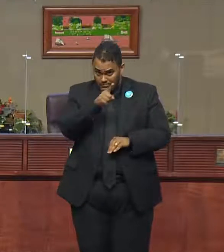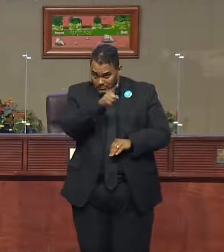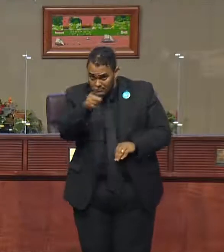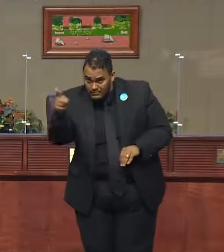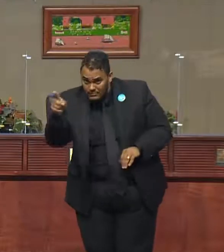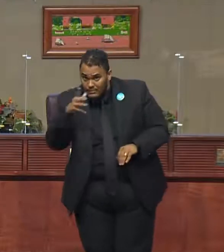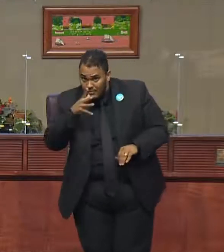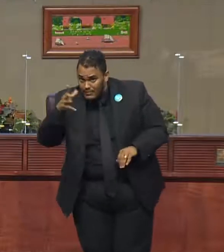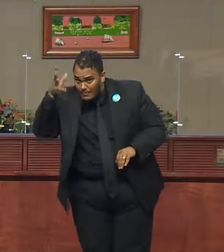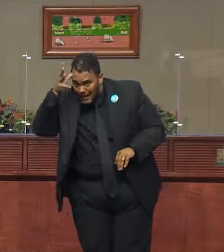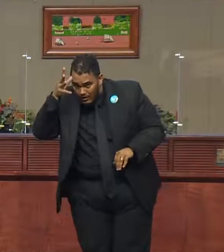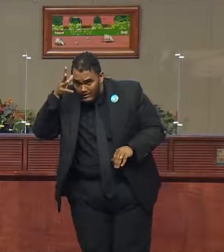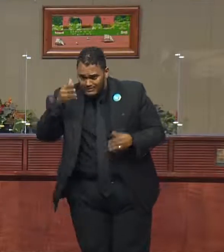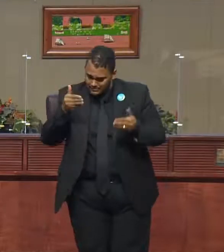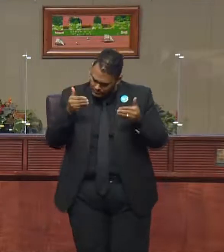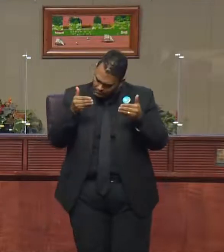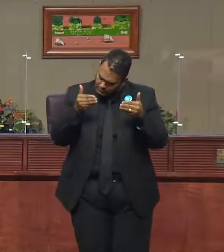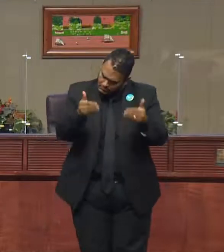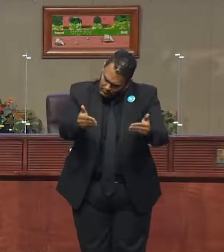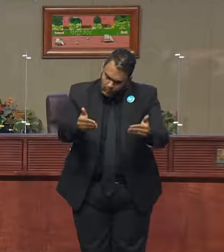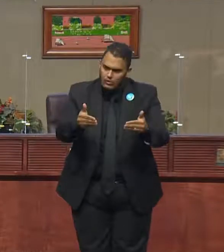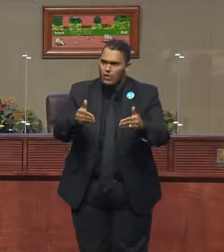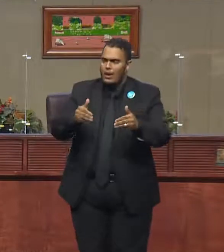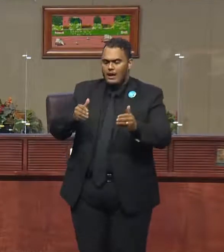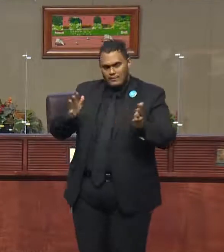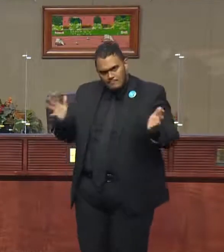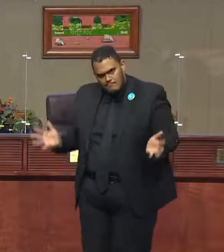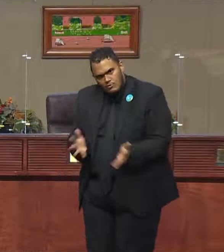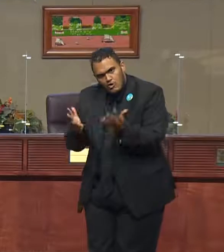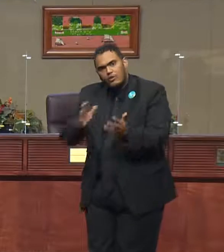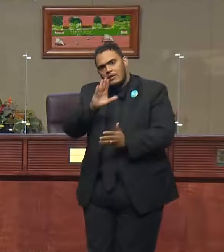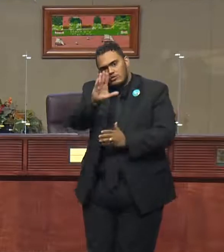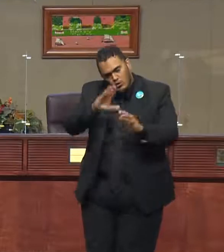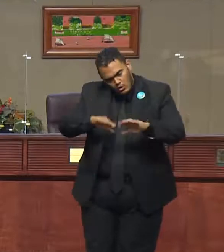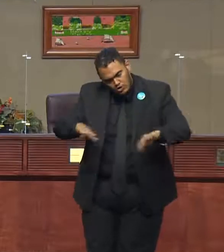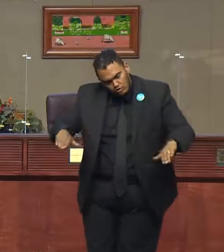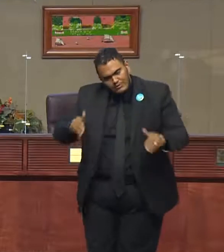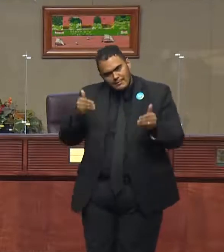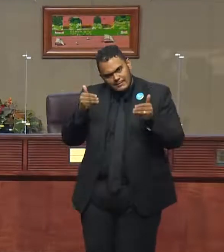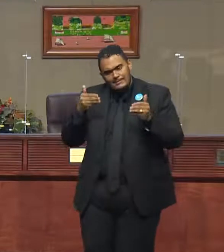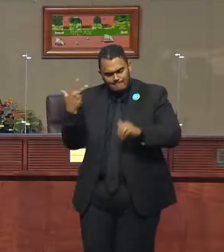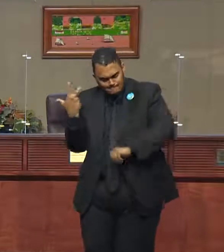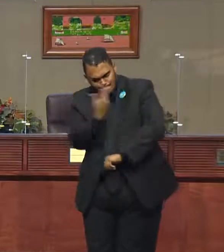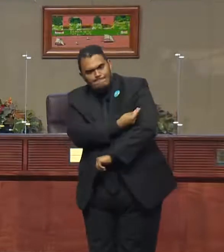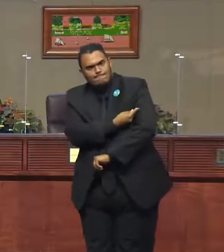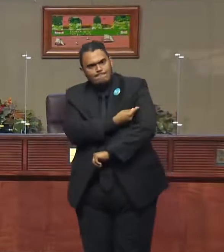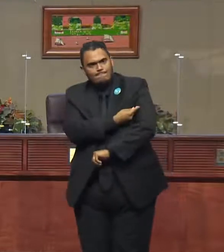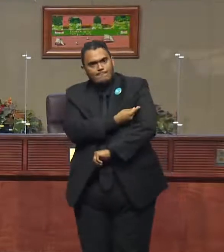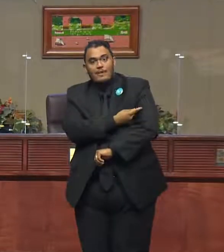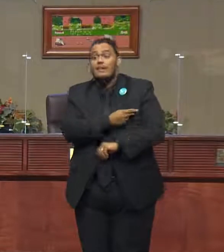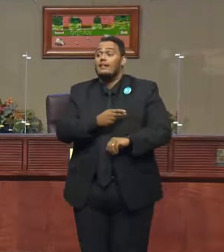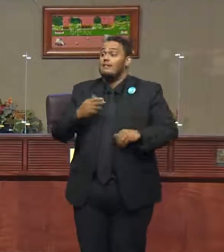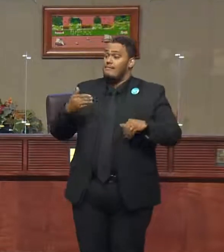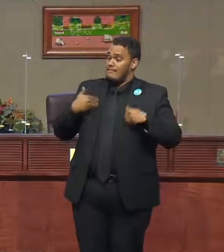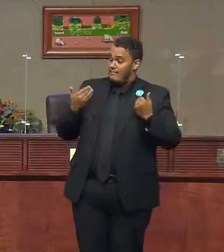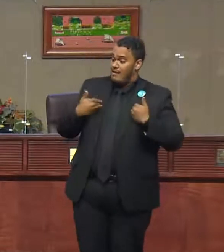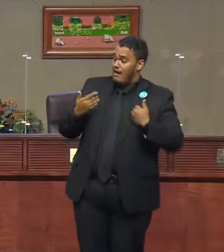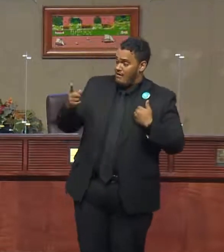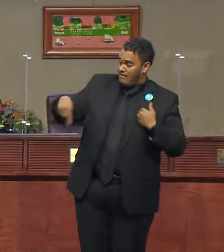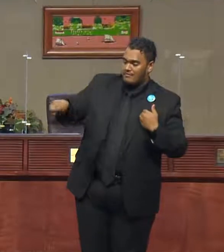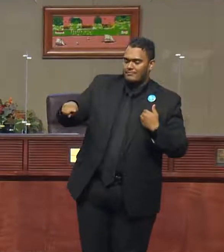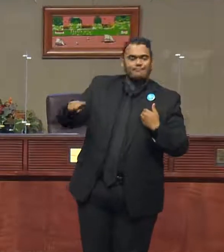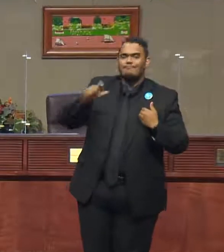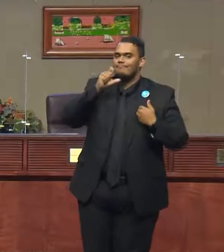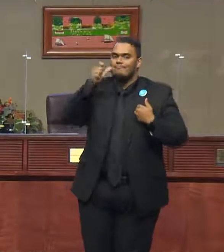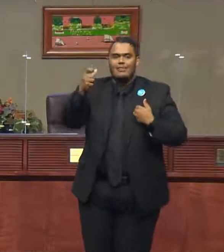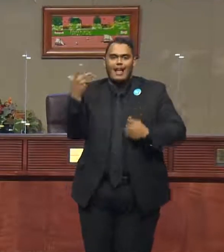influence in younger individuals to get vaccinated. And they are not getting vaccinated at a higher rate. Yesterday,